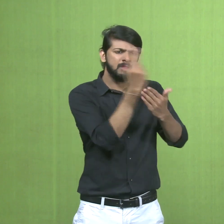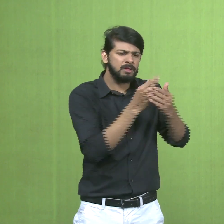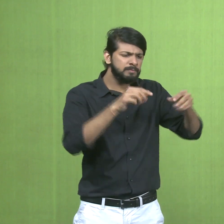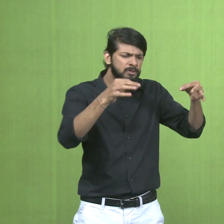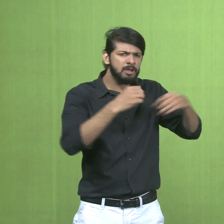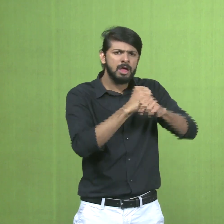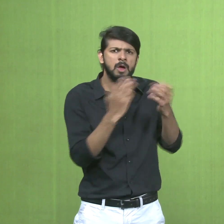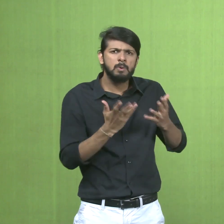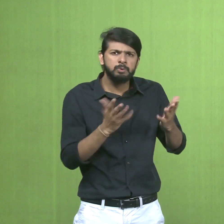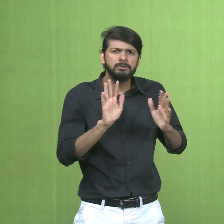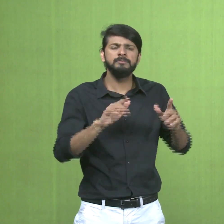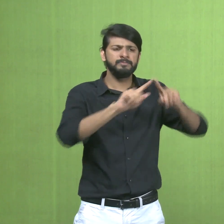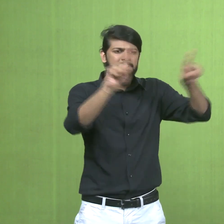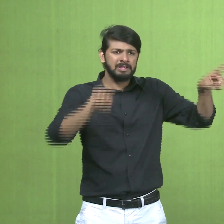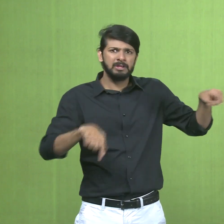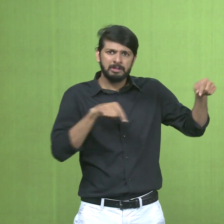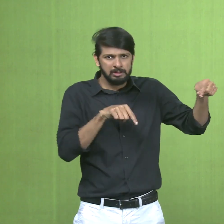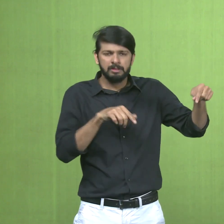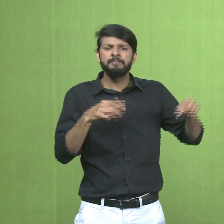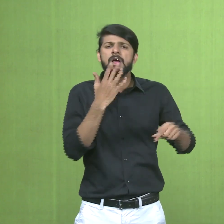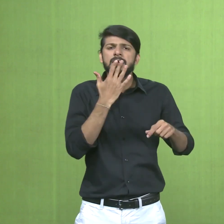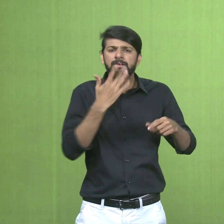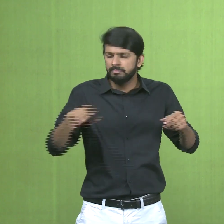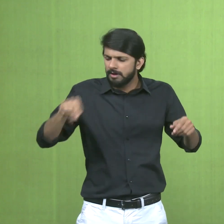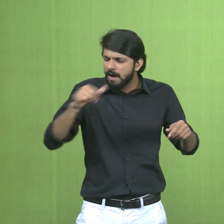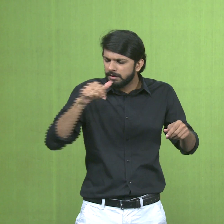The medium is watercolor,